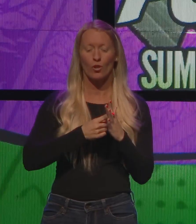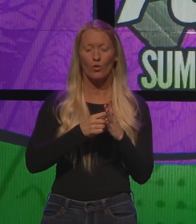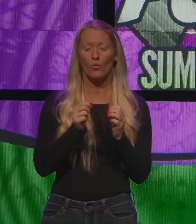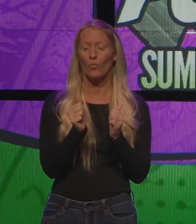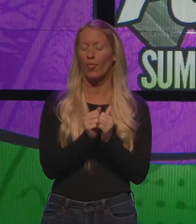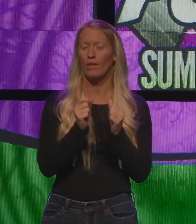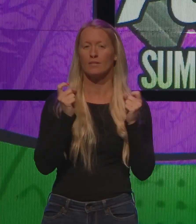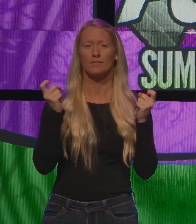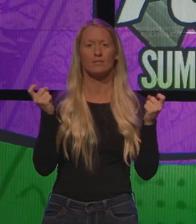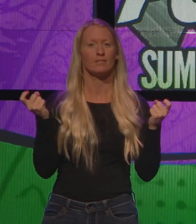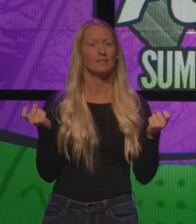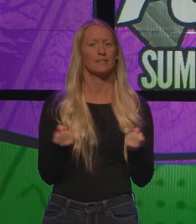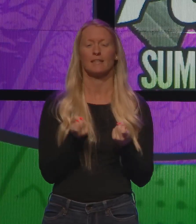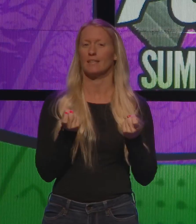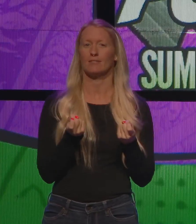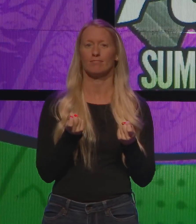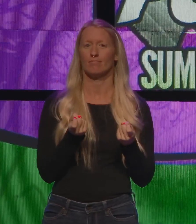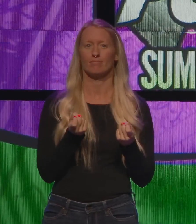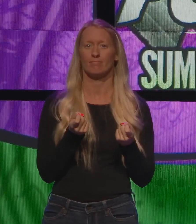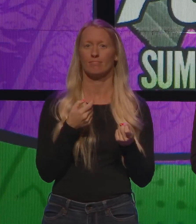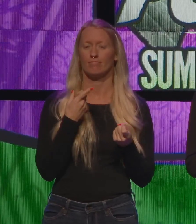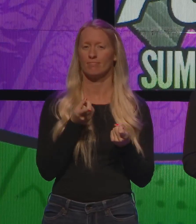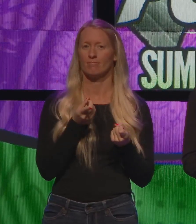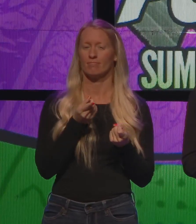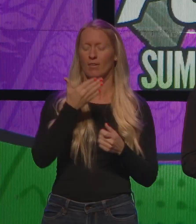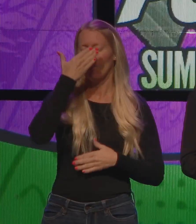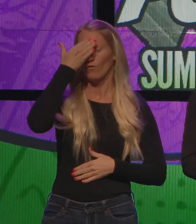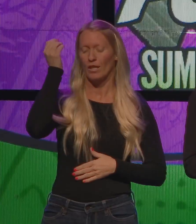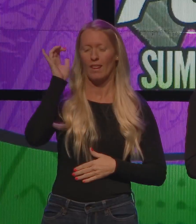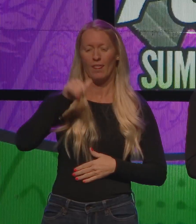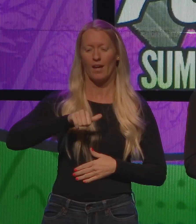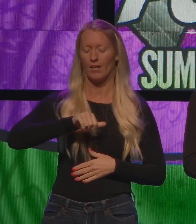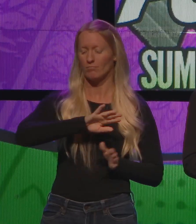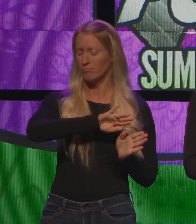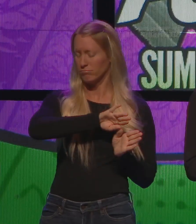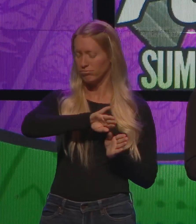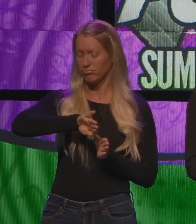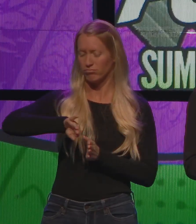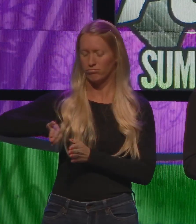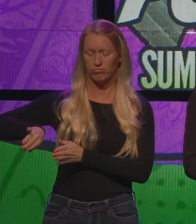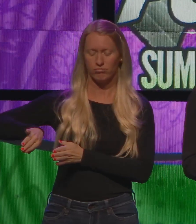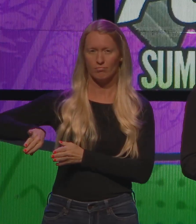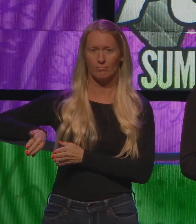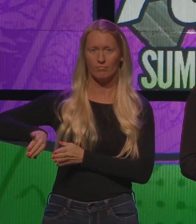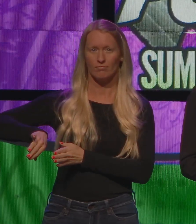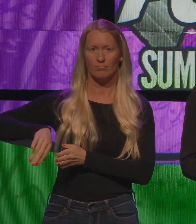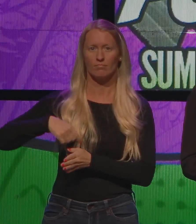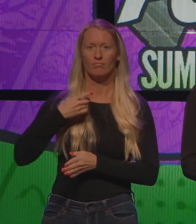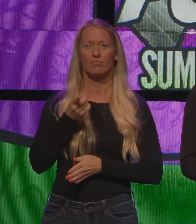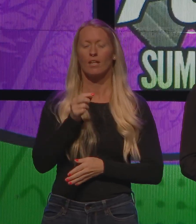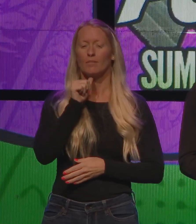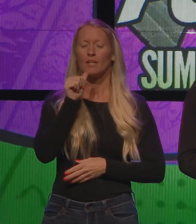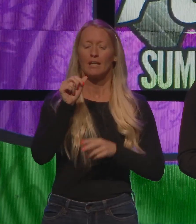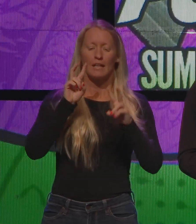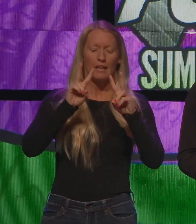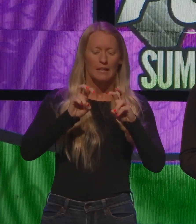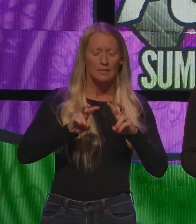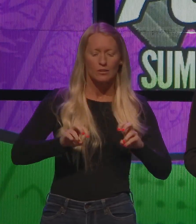sin. We can just like erase that. Right? I'm not going to get into analyzing and breaking that all down. There's a time and a place for